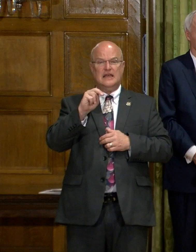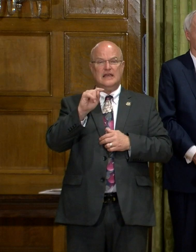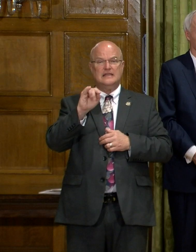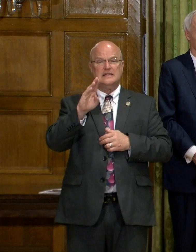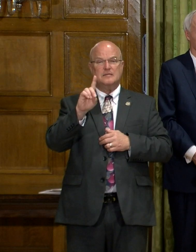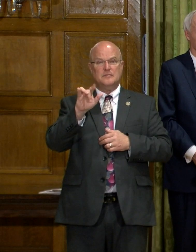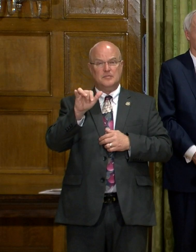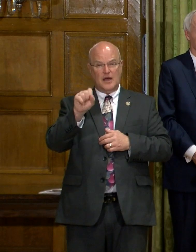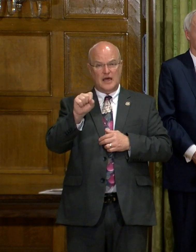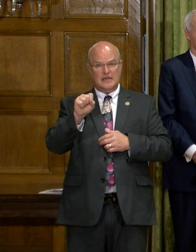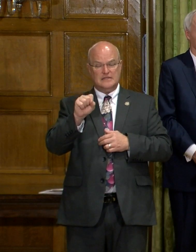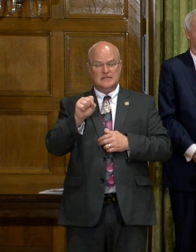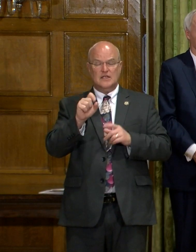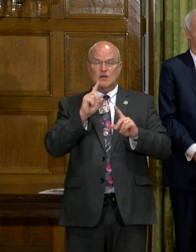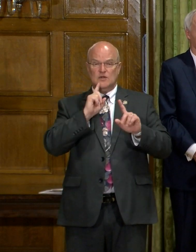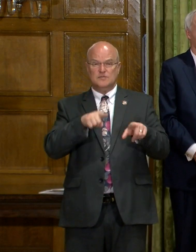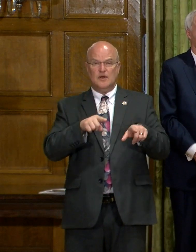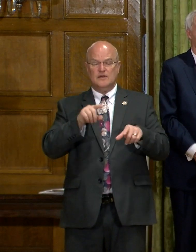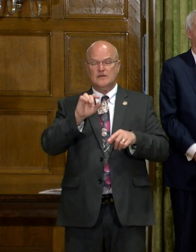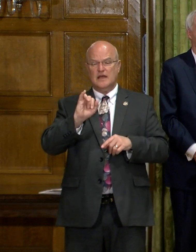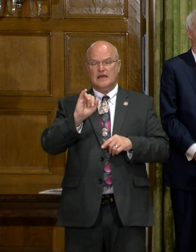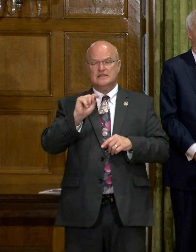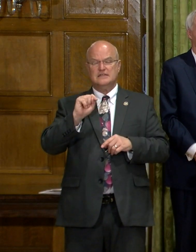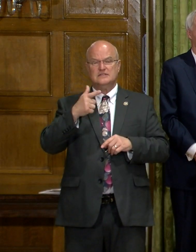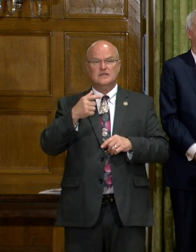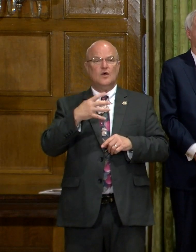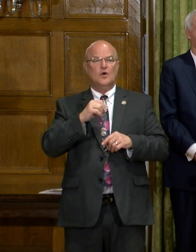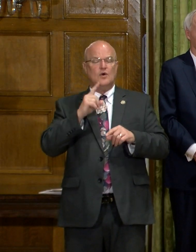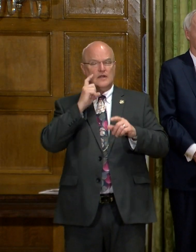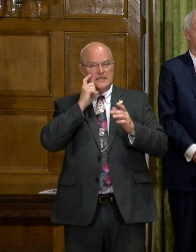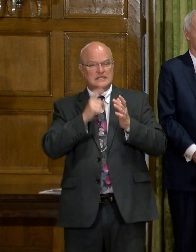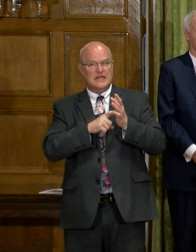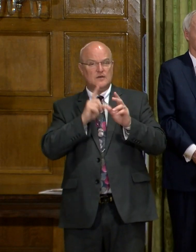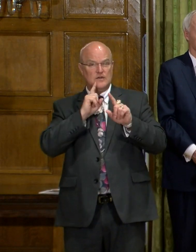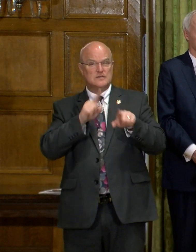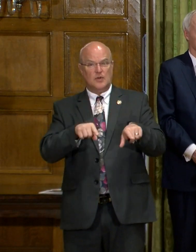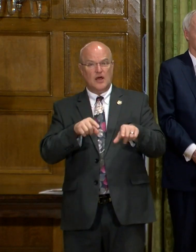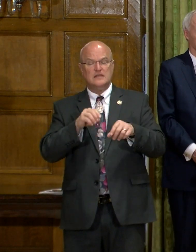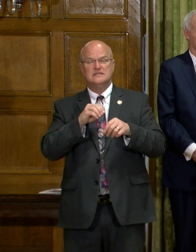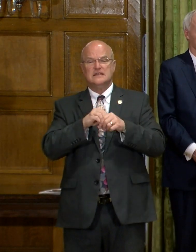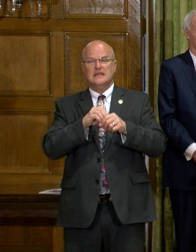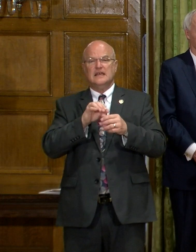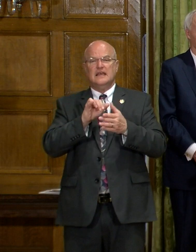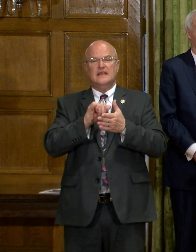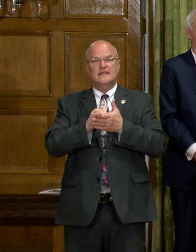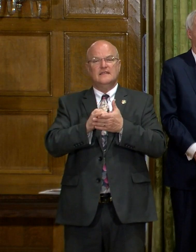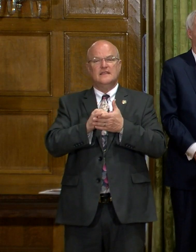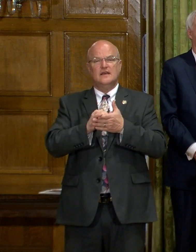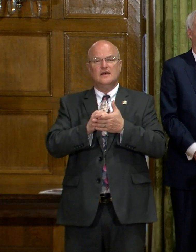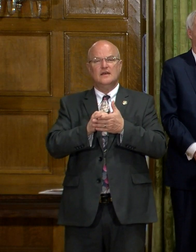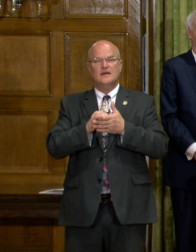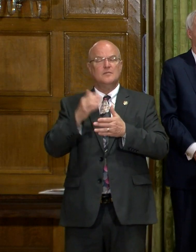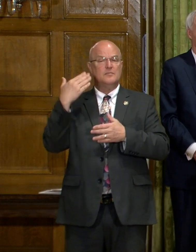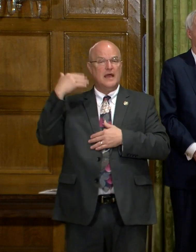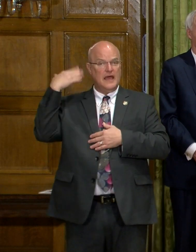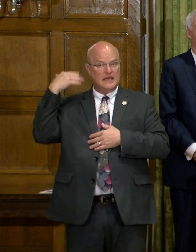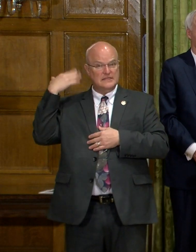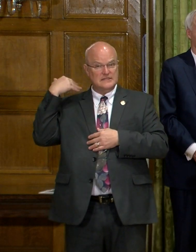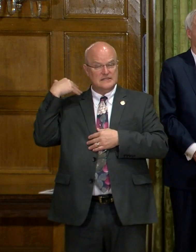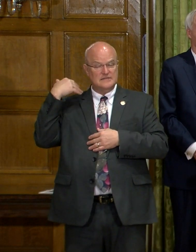detecting an acute response, or IgG antibodies that detect a response in the more distant